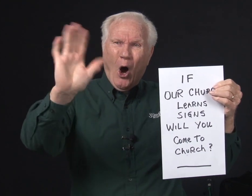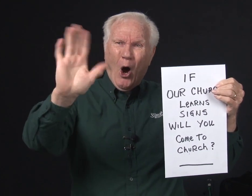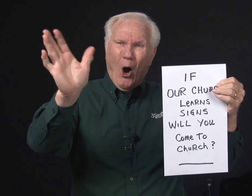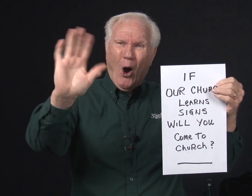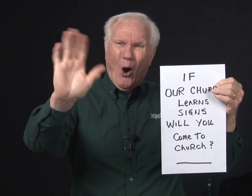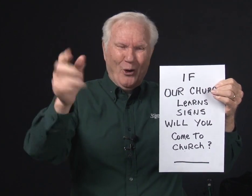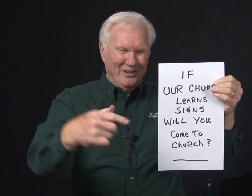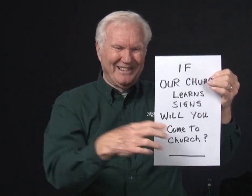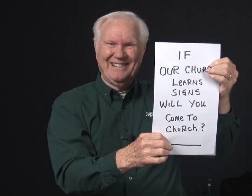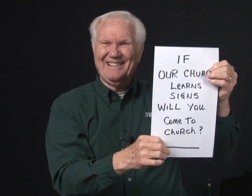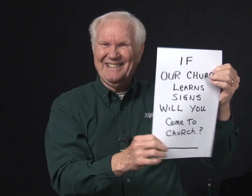Oh!